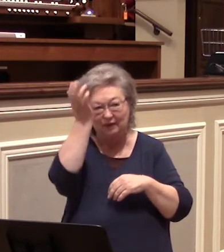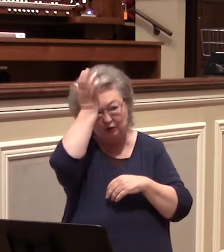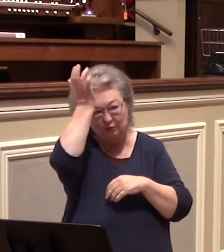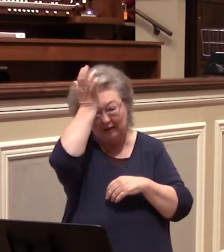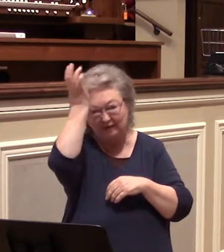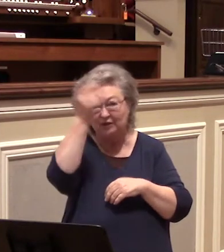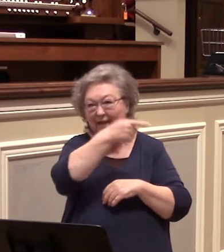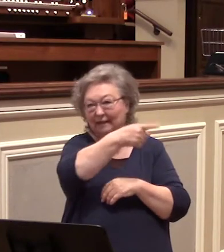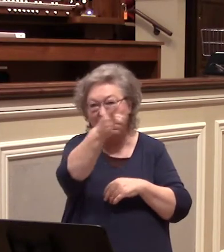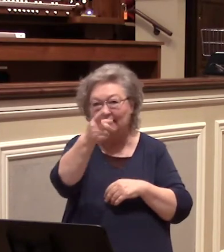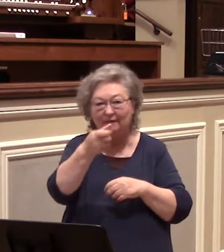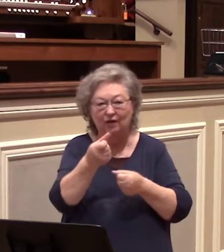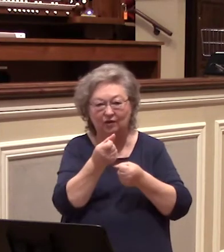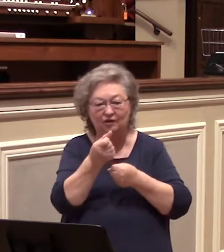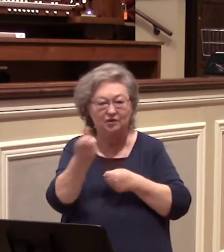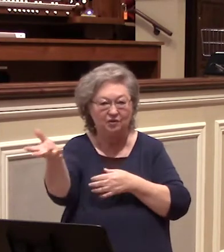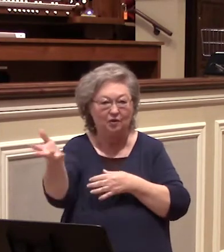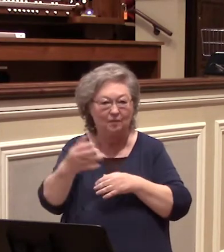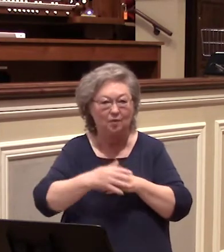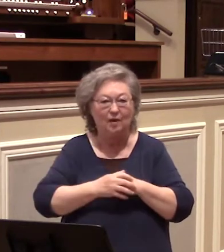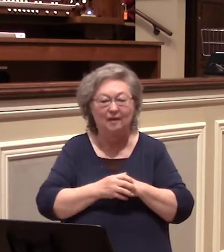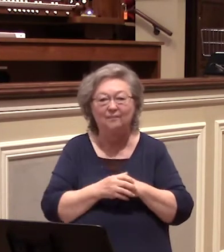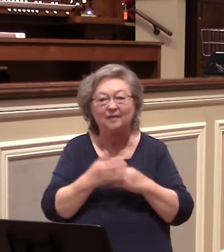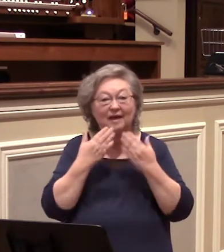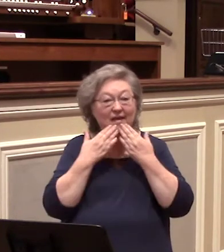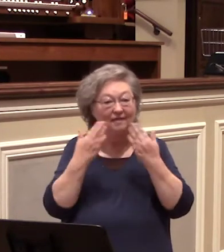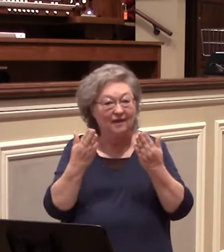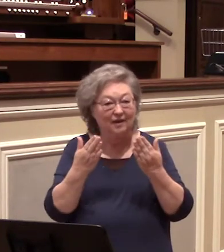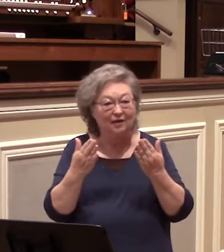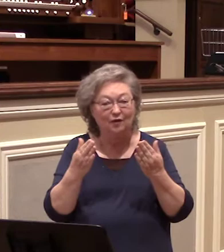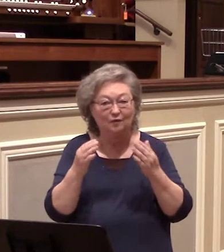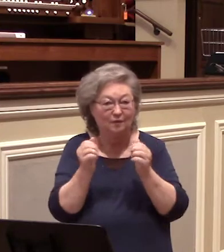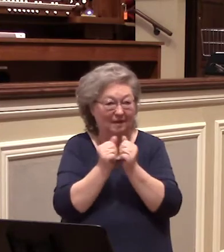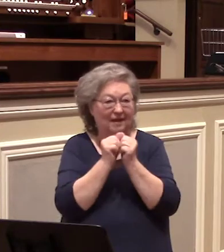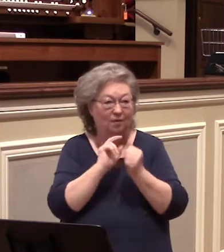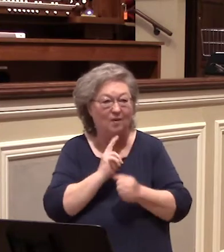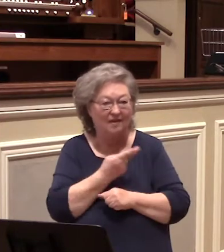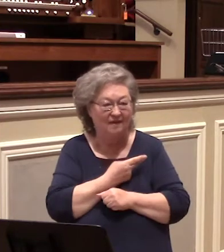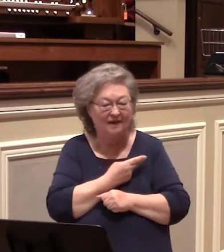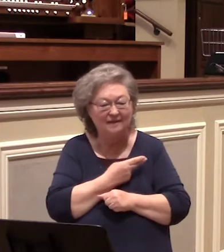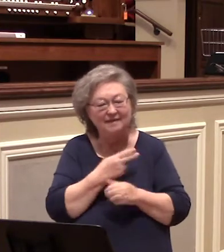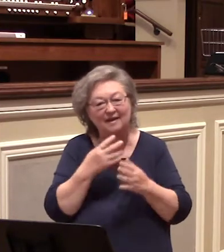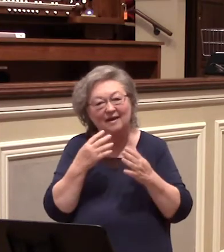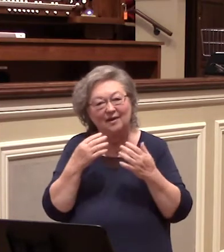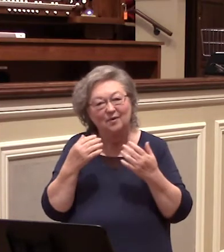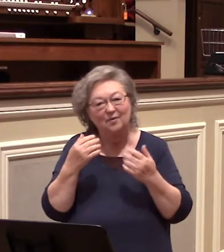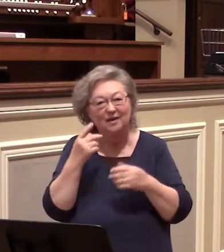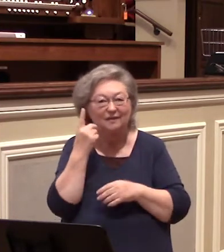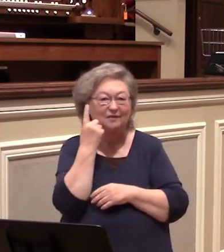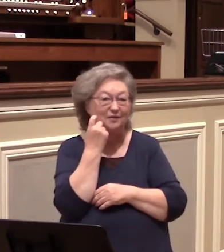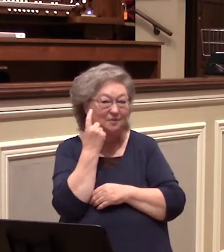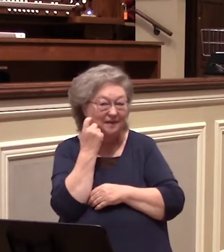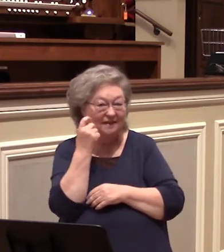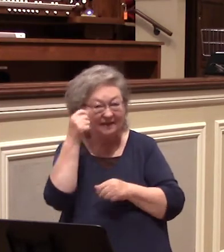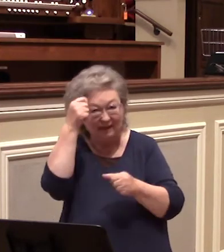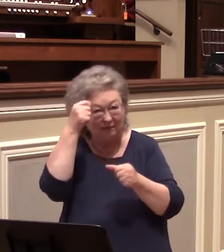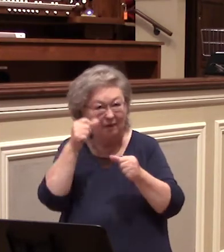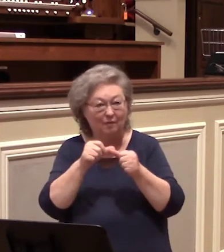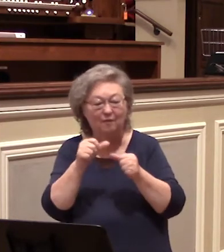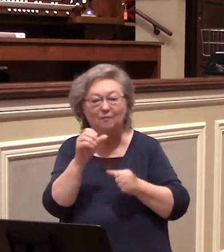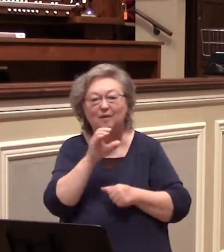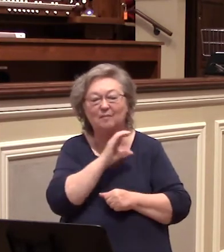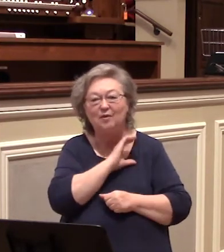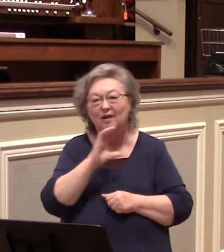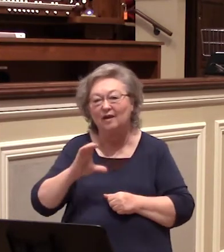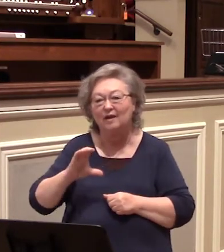that you can put them as well. But thank you for being with us. We've just remembered our Lord and Savior Jesus Christ and what he did for us. Also